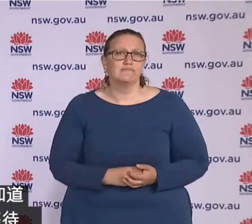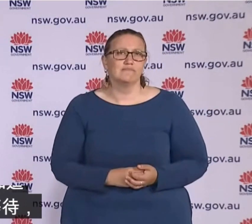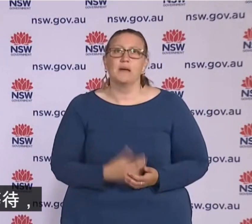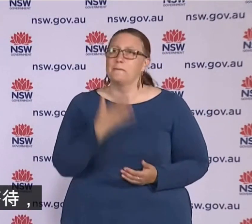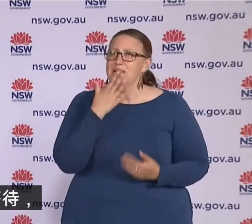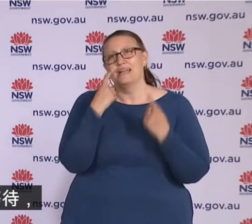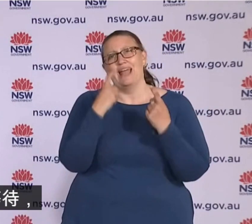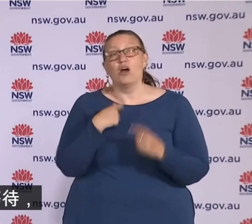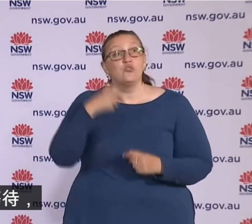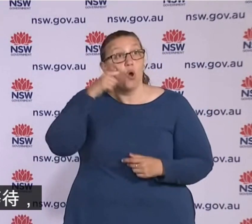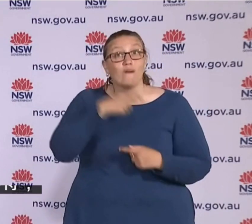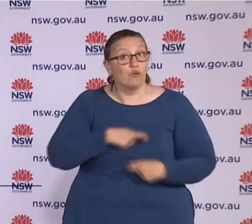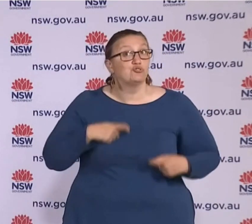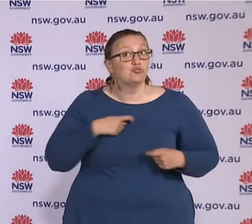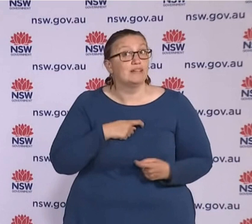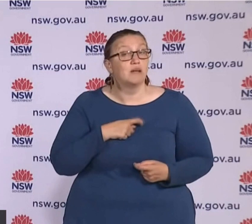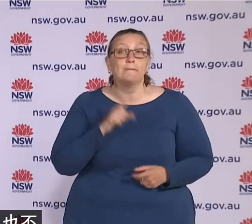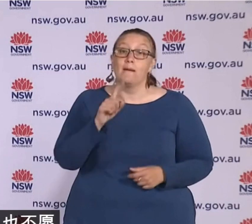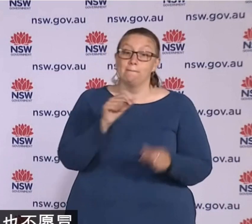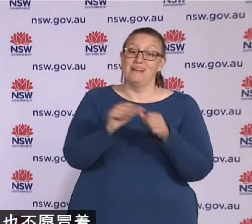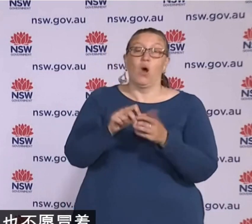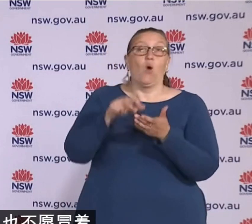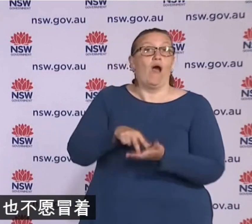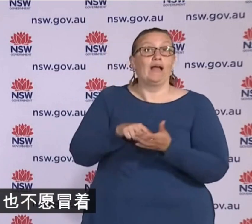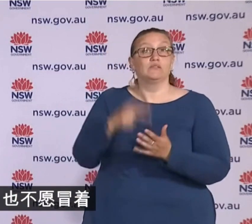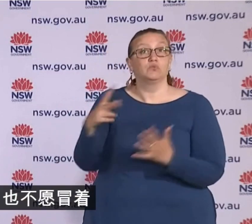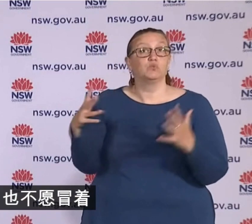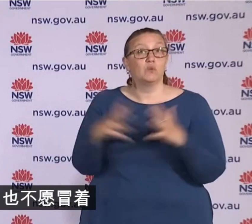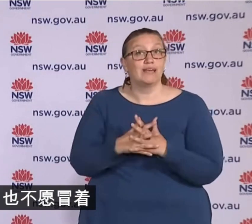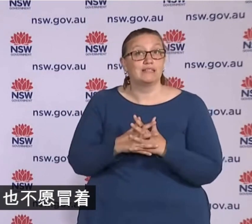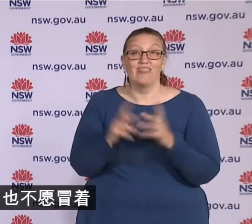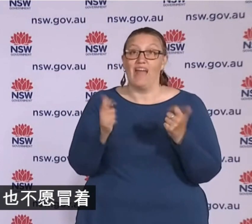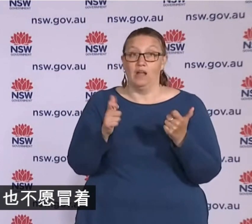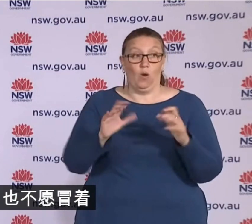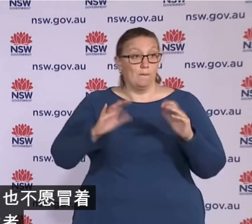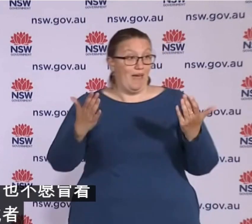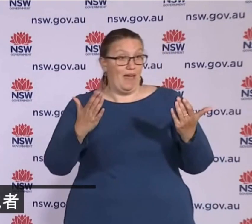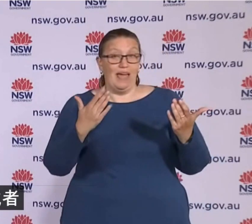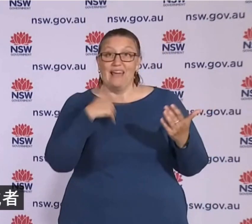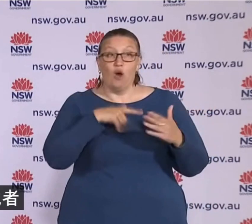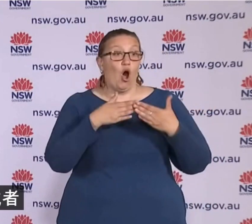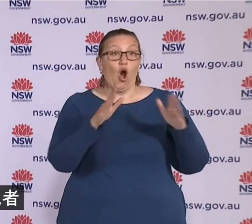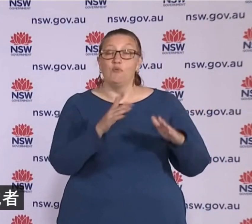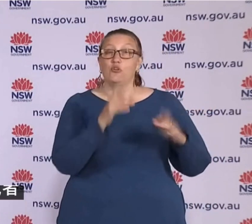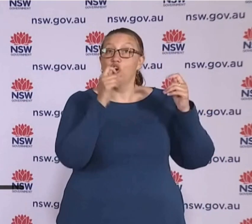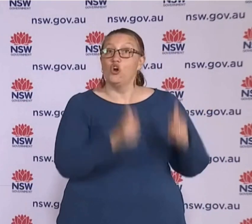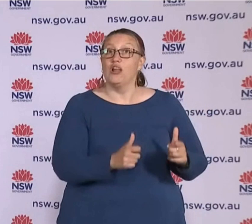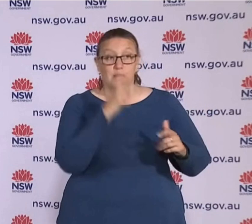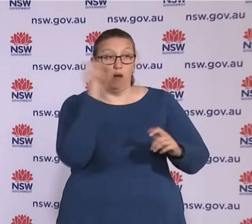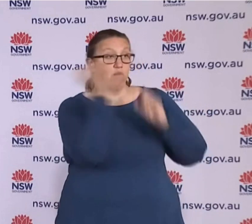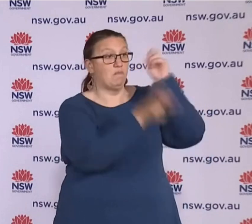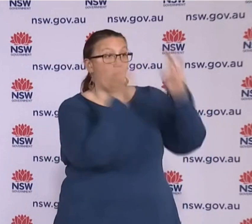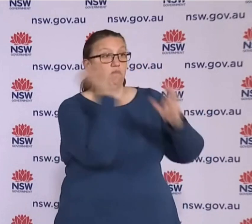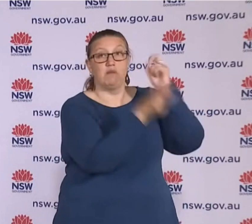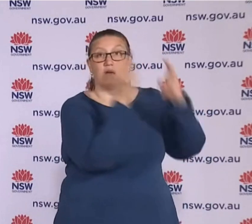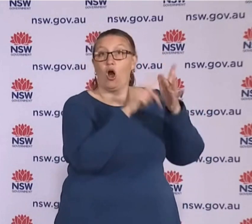wait, but I'd much rather wait a couple of weeks for some of these things than risk having the cases go through the roof, or I should say, and then having the number of people in